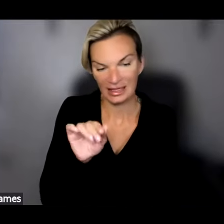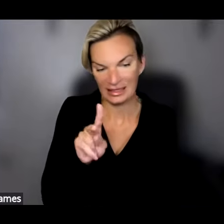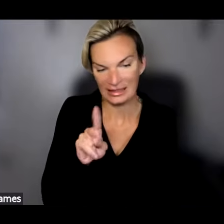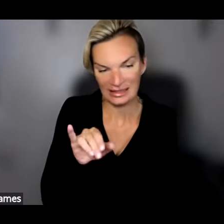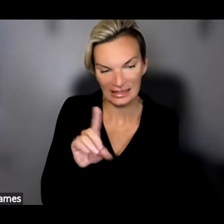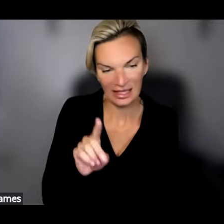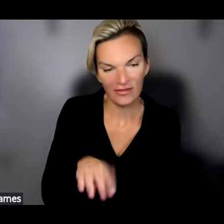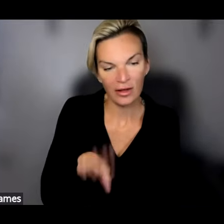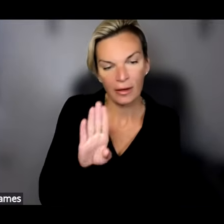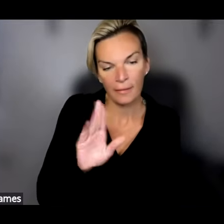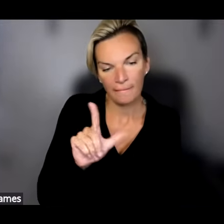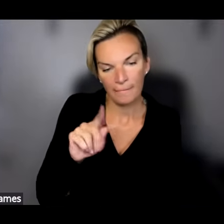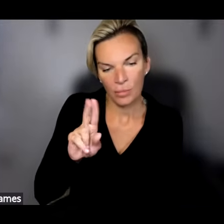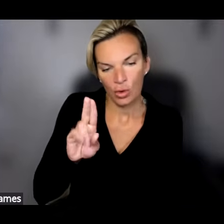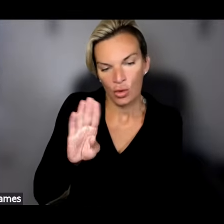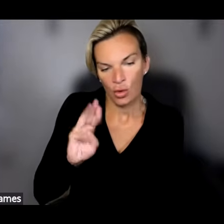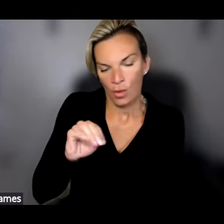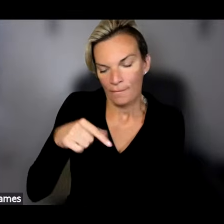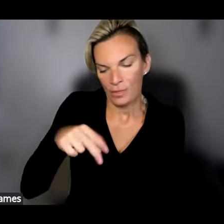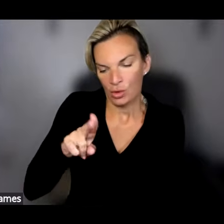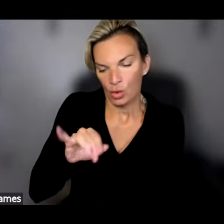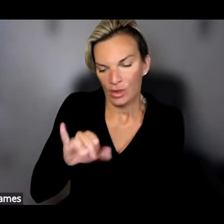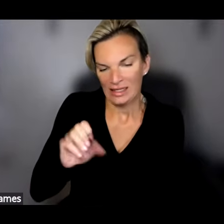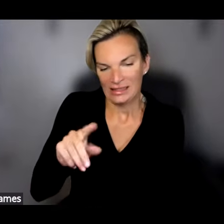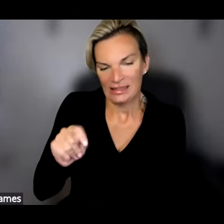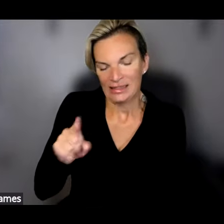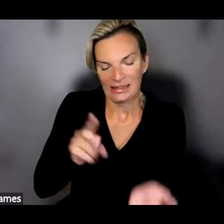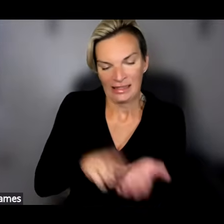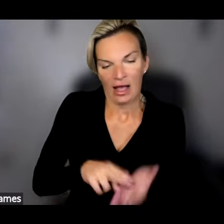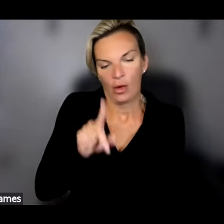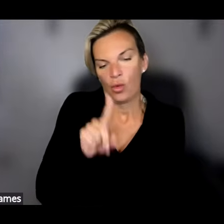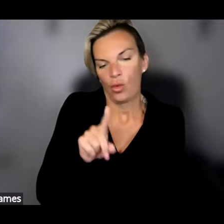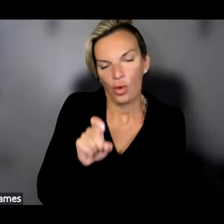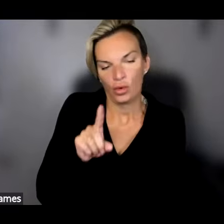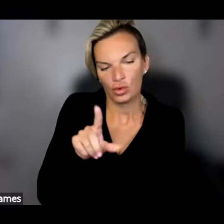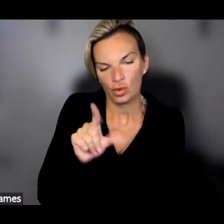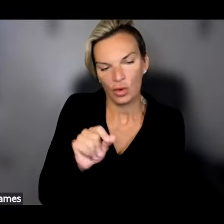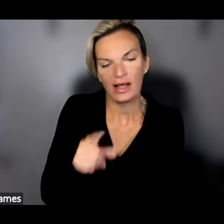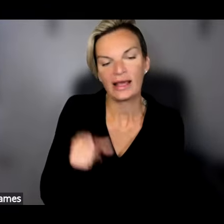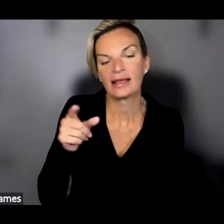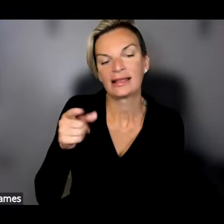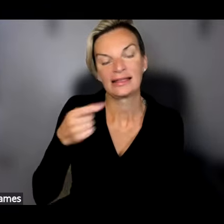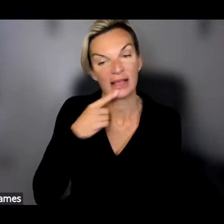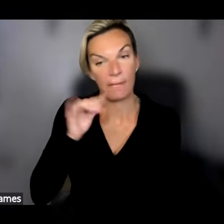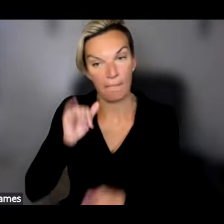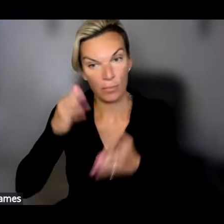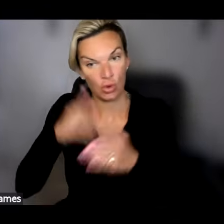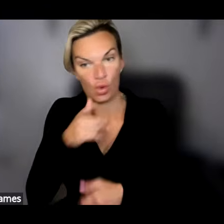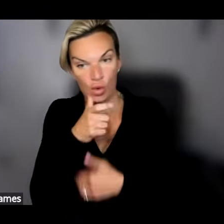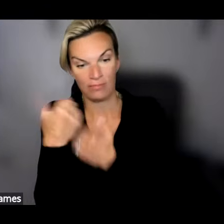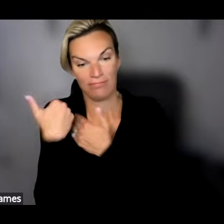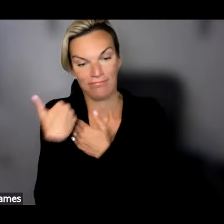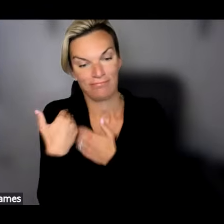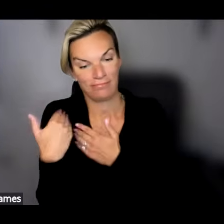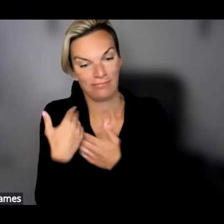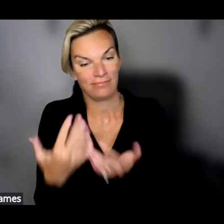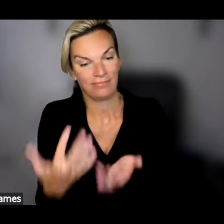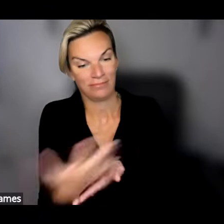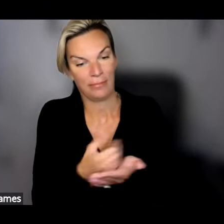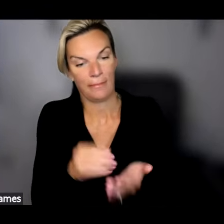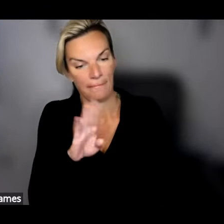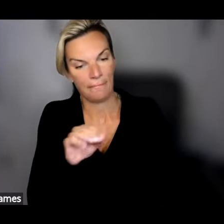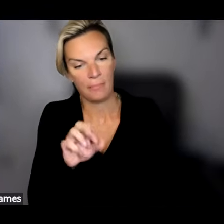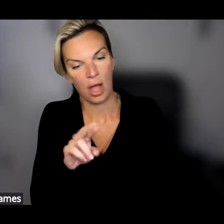signed petition number 120, which has Barbara Cambensi as circulator. Blomquist in his affidavit says